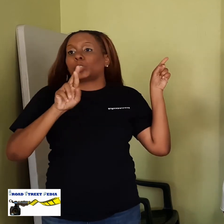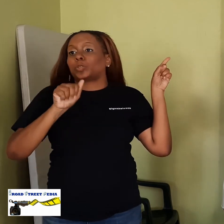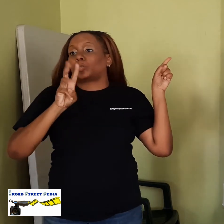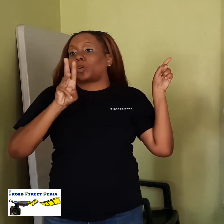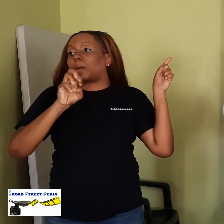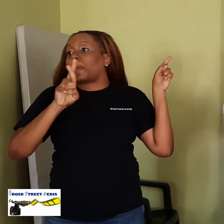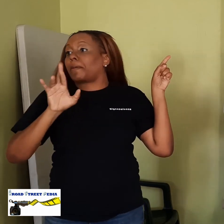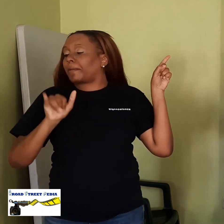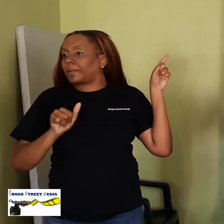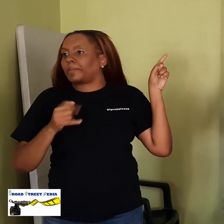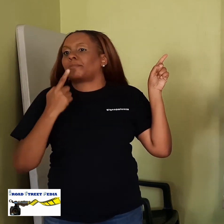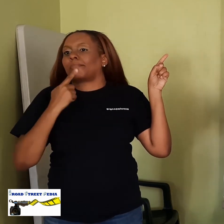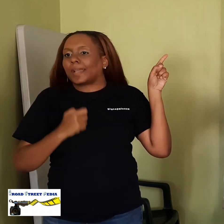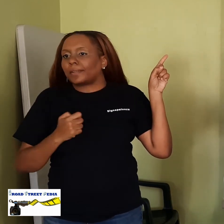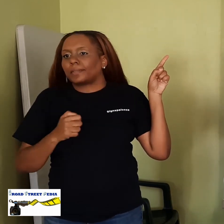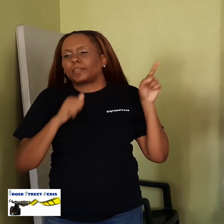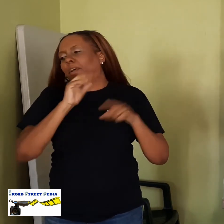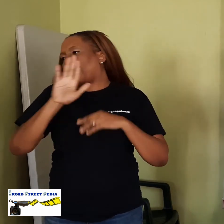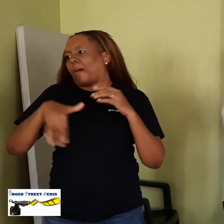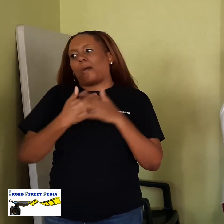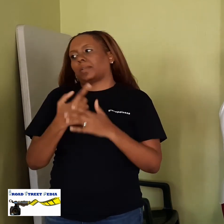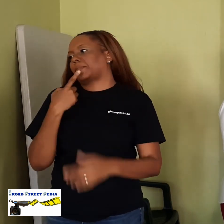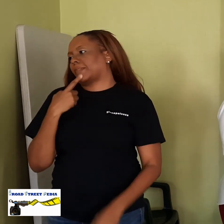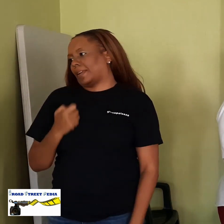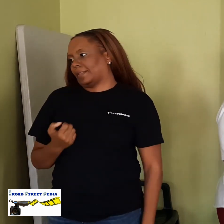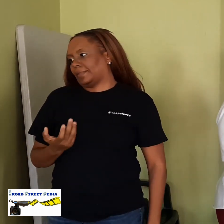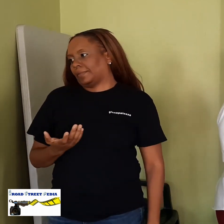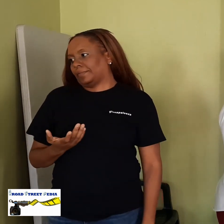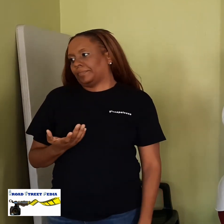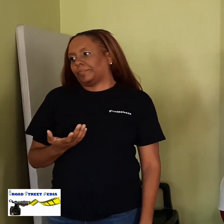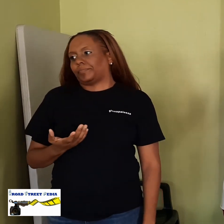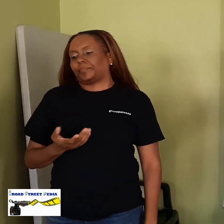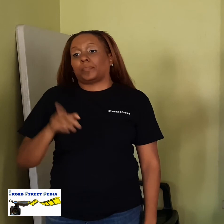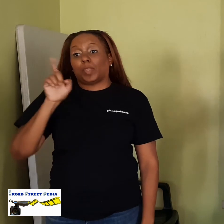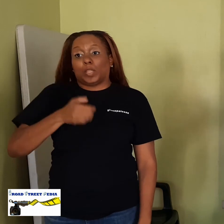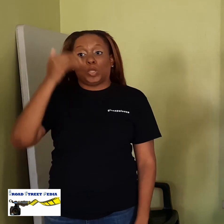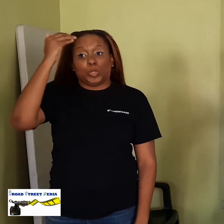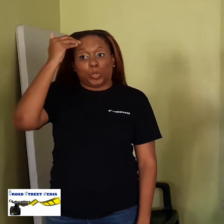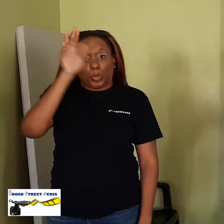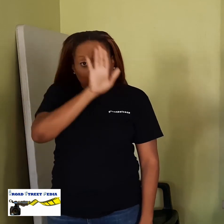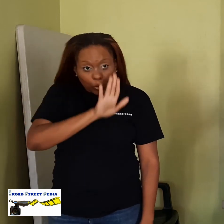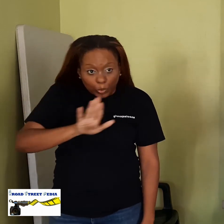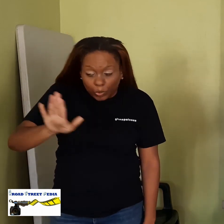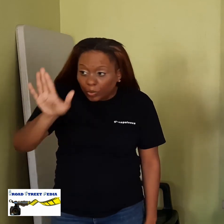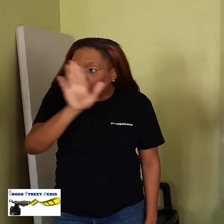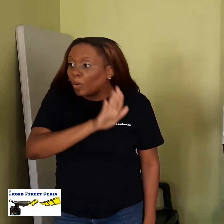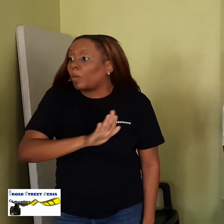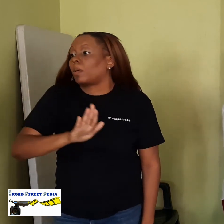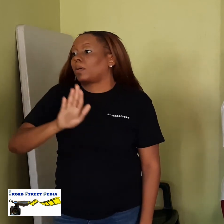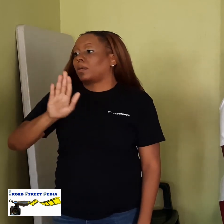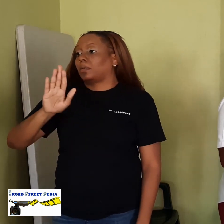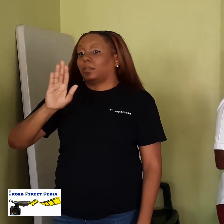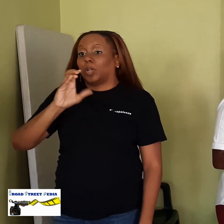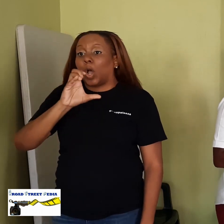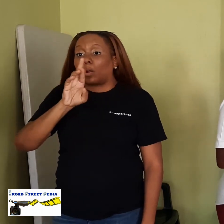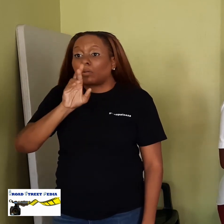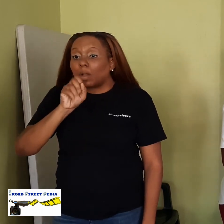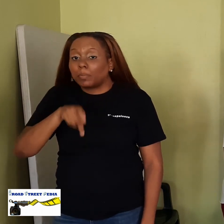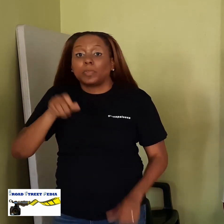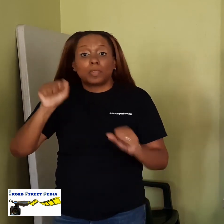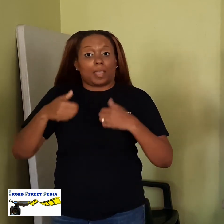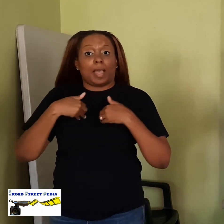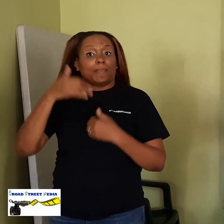all of your varieties are going to be red. Like I said, know about your characteristics, because you may very well have a yellow